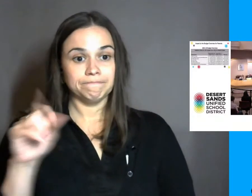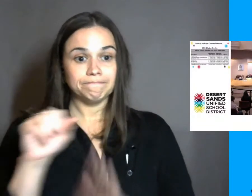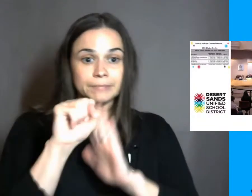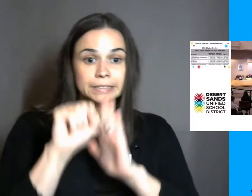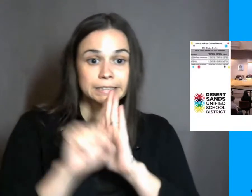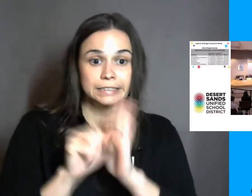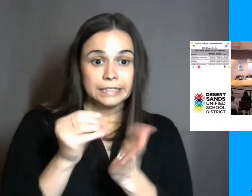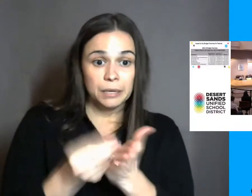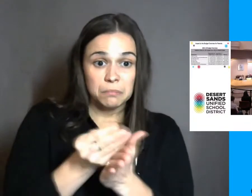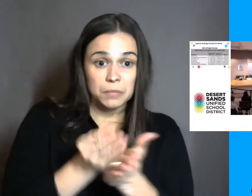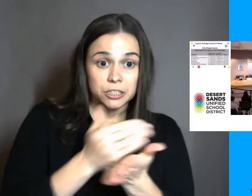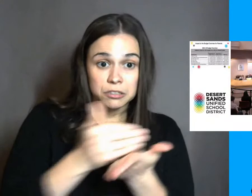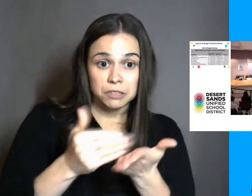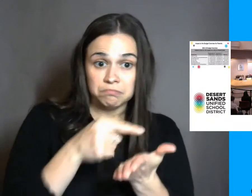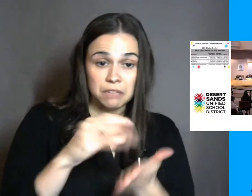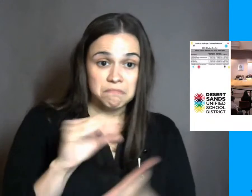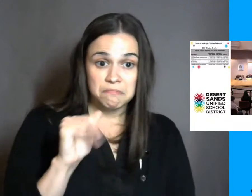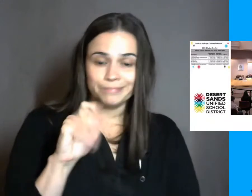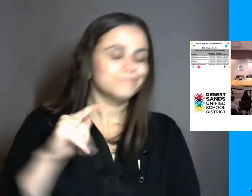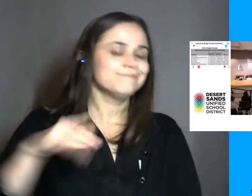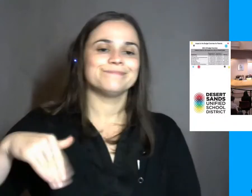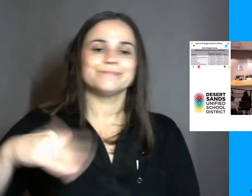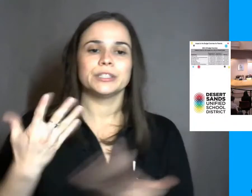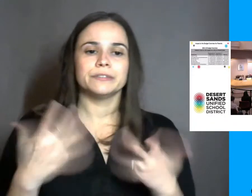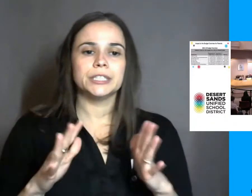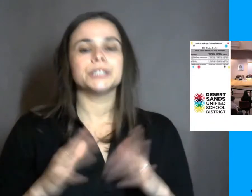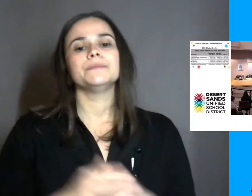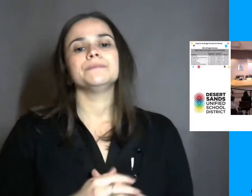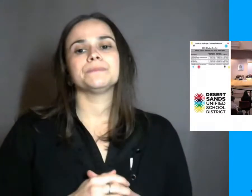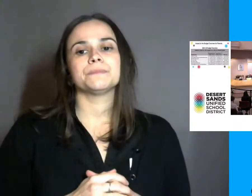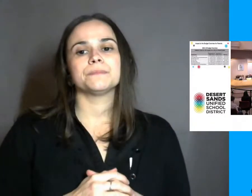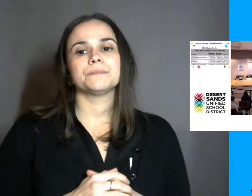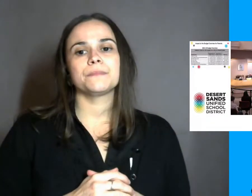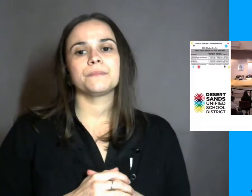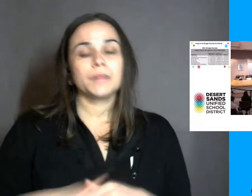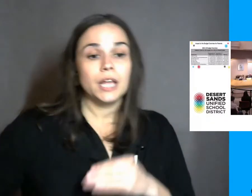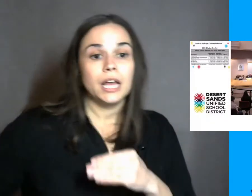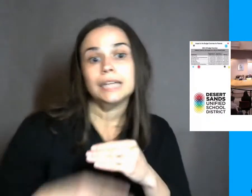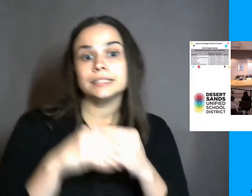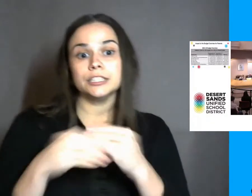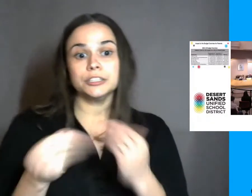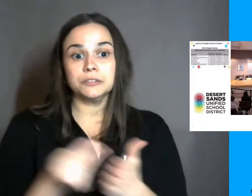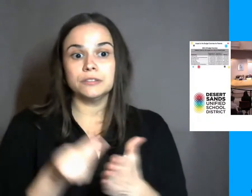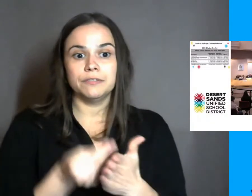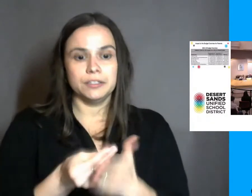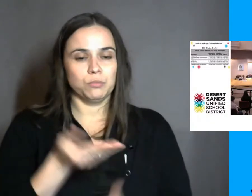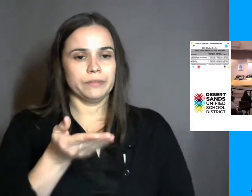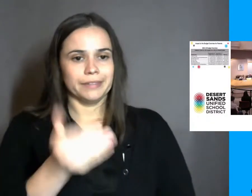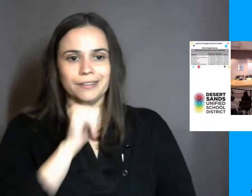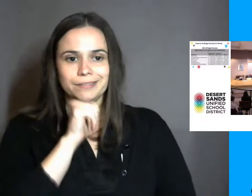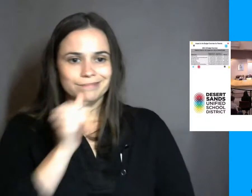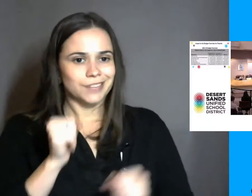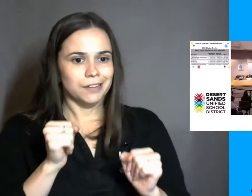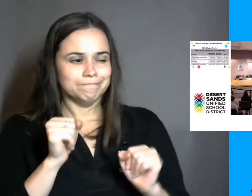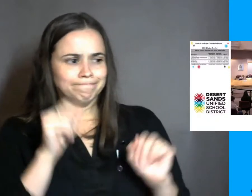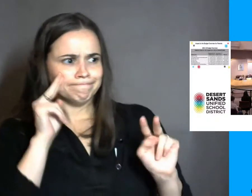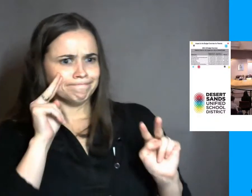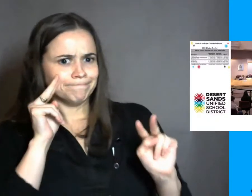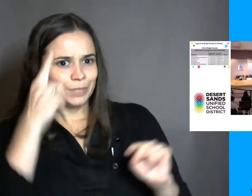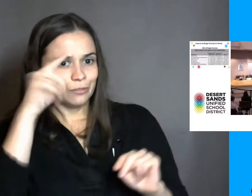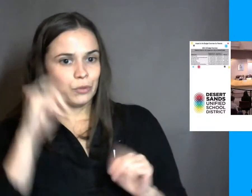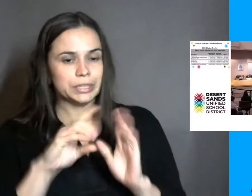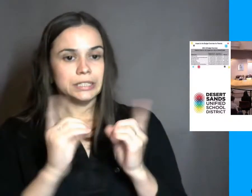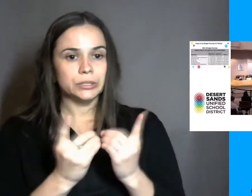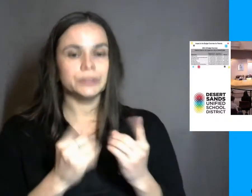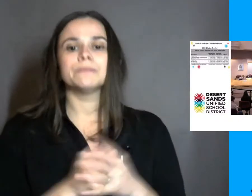was not complete. The adopted state budget included additional funds that were not anticipated by our district. The impact to